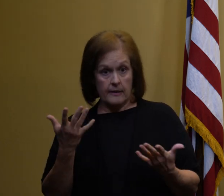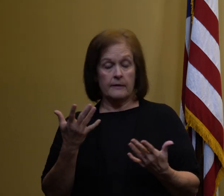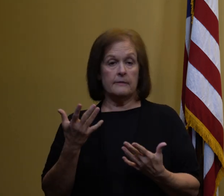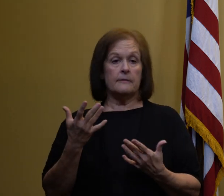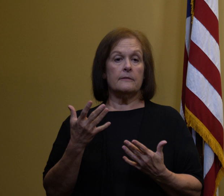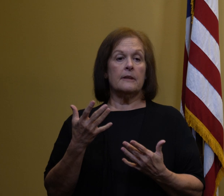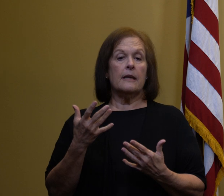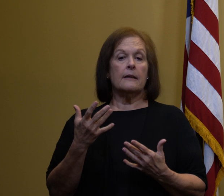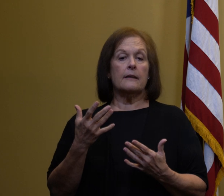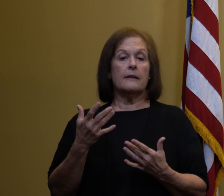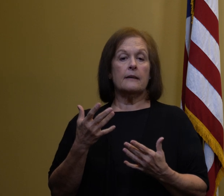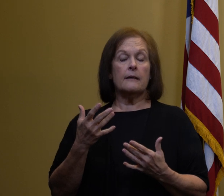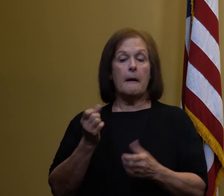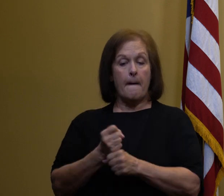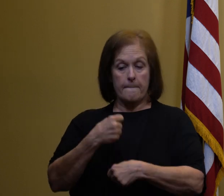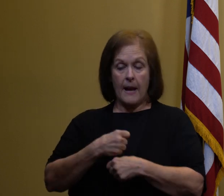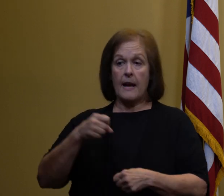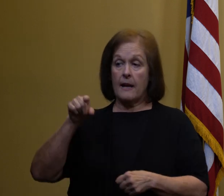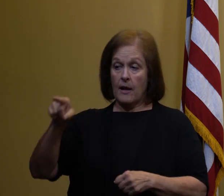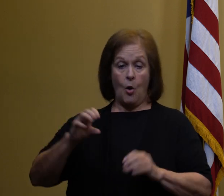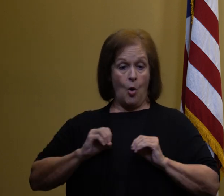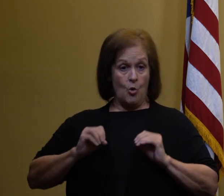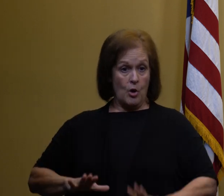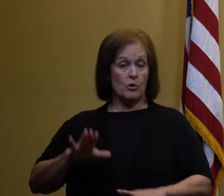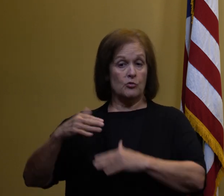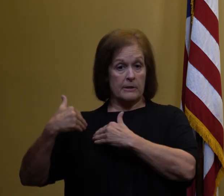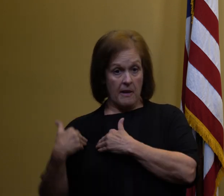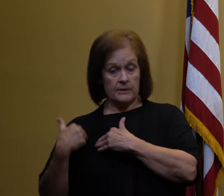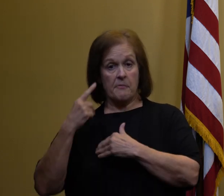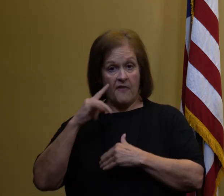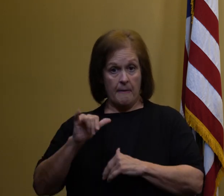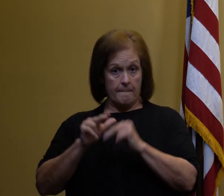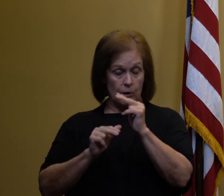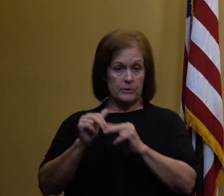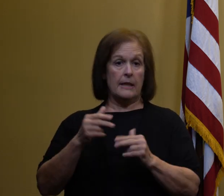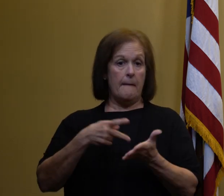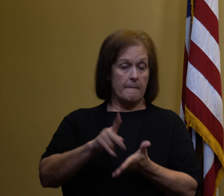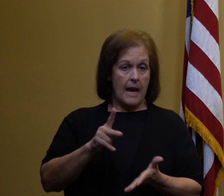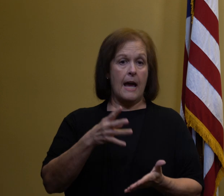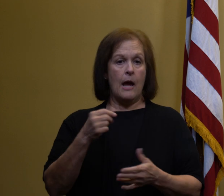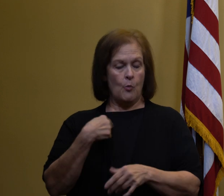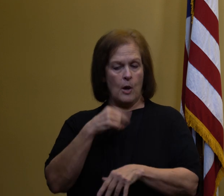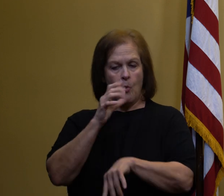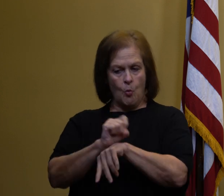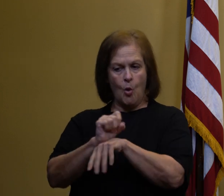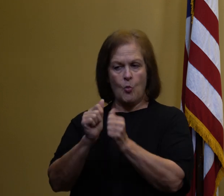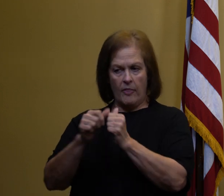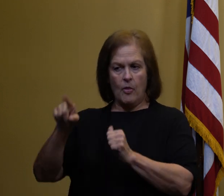from holding the property owners accountable, but again, working with ownership every step of the